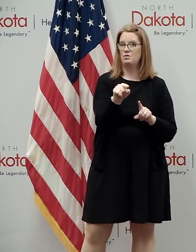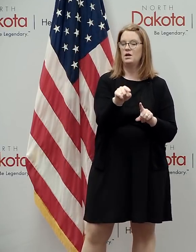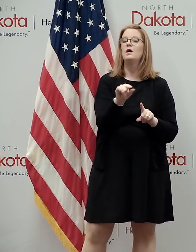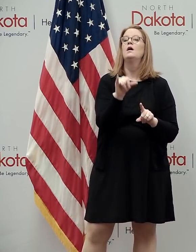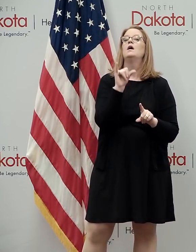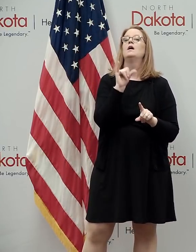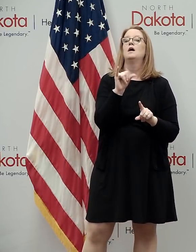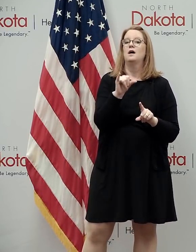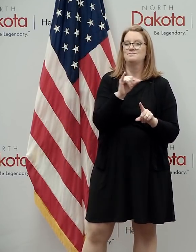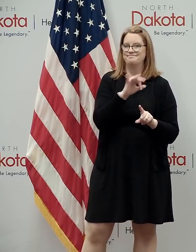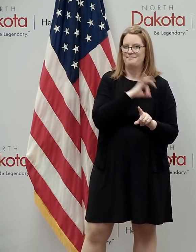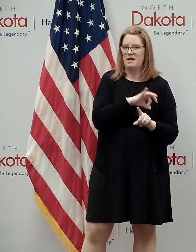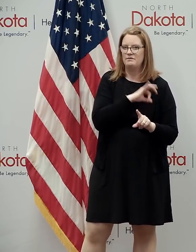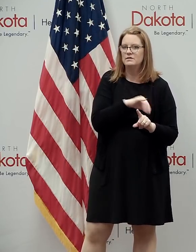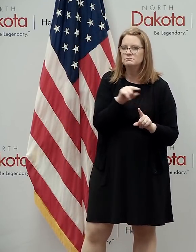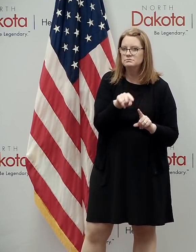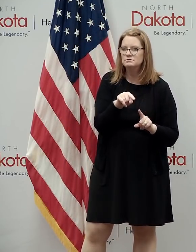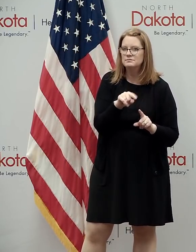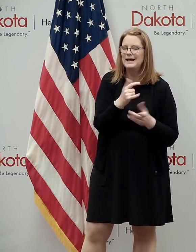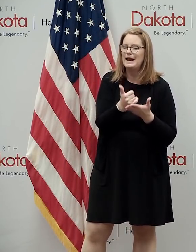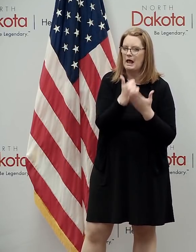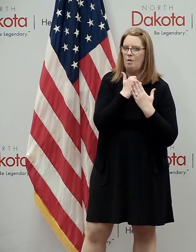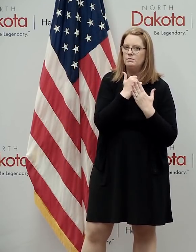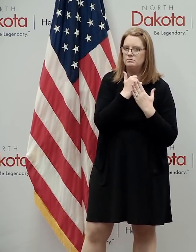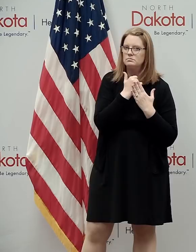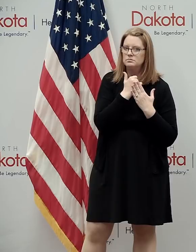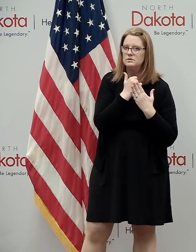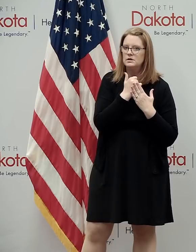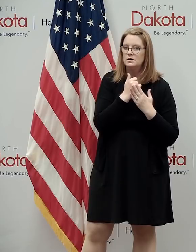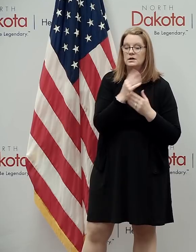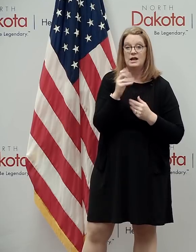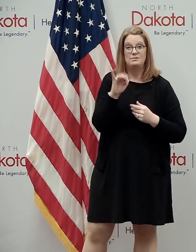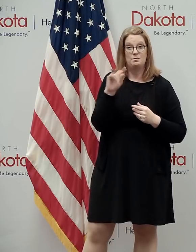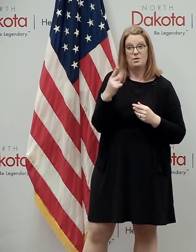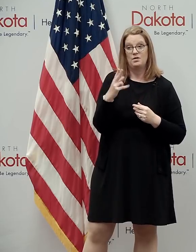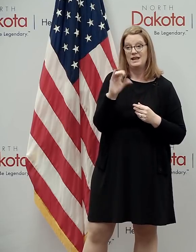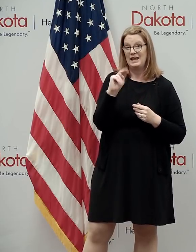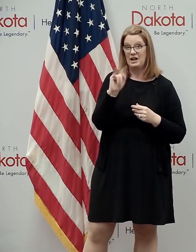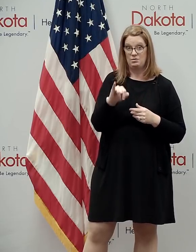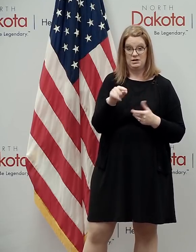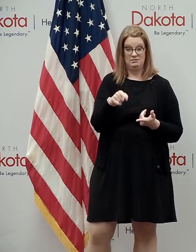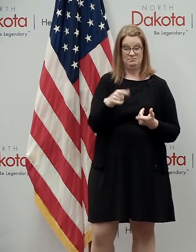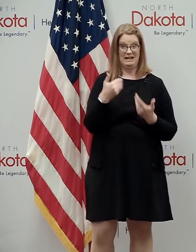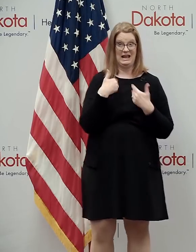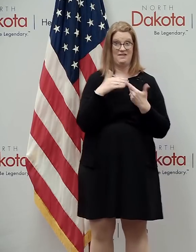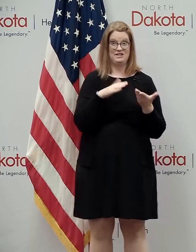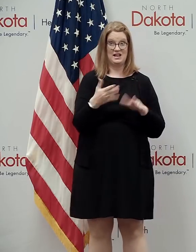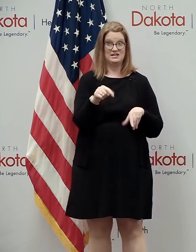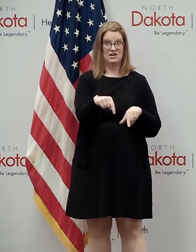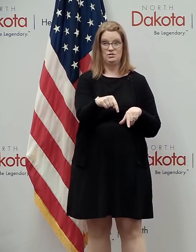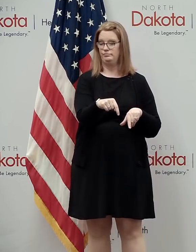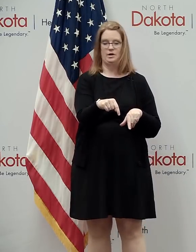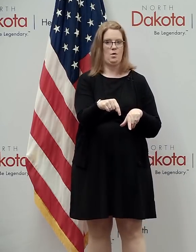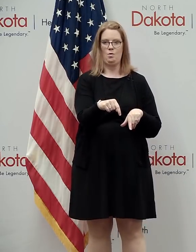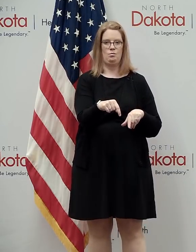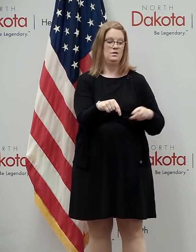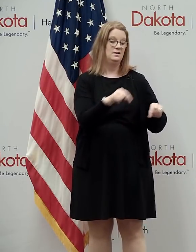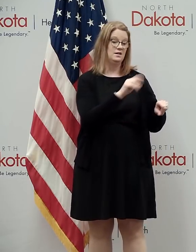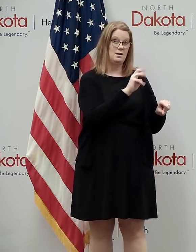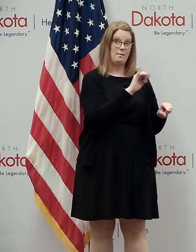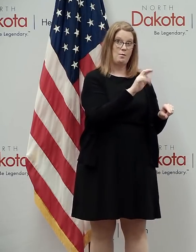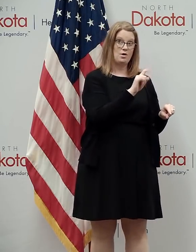the work of the VP3, and Burley County has not had a single death recorded yet from COVID-19. Morton County has only had